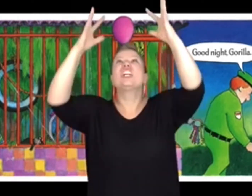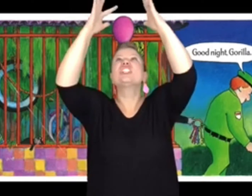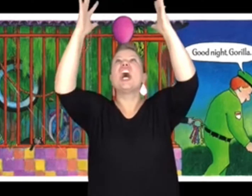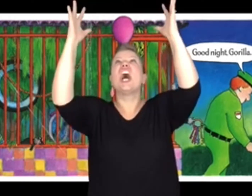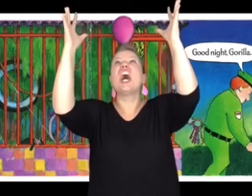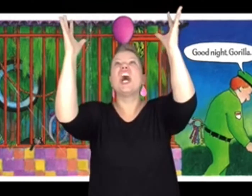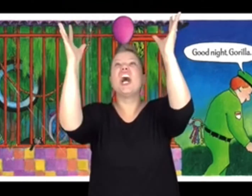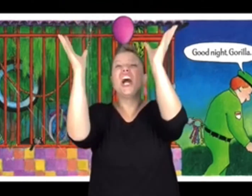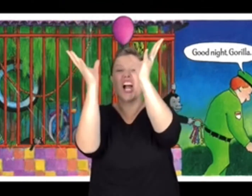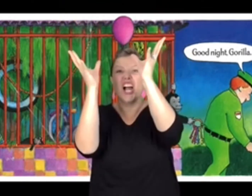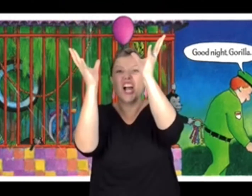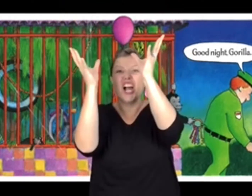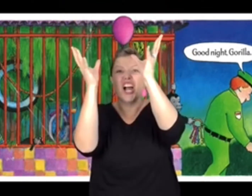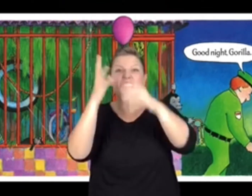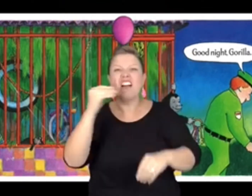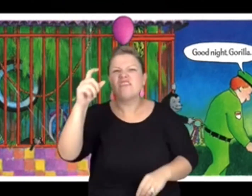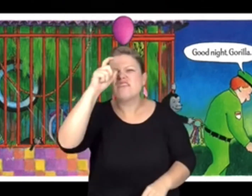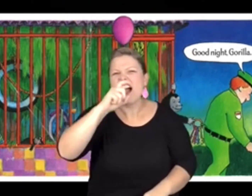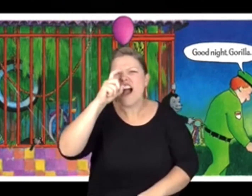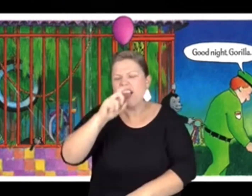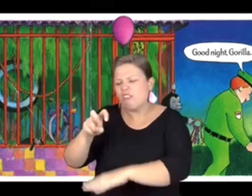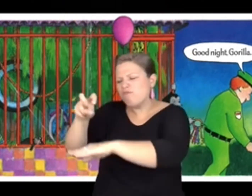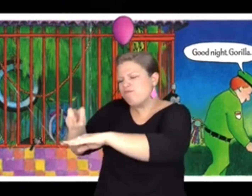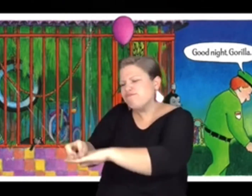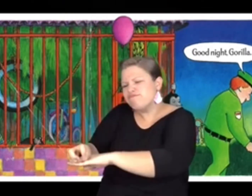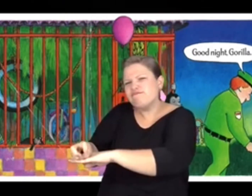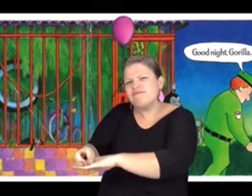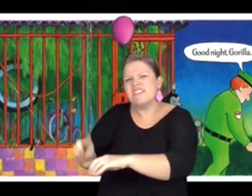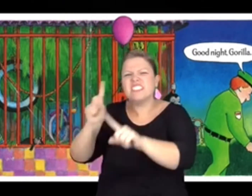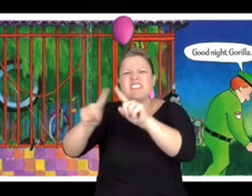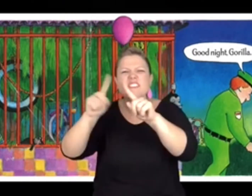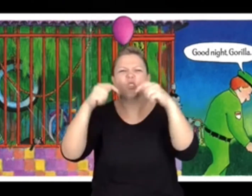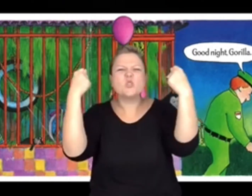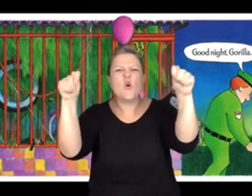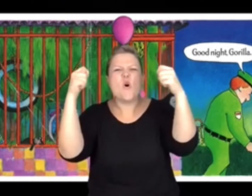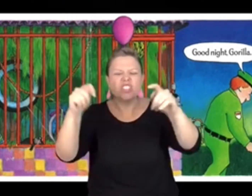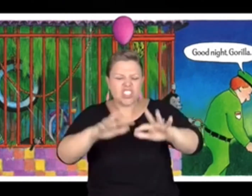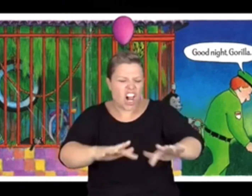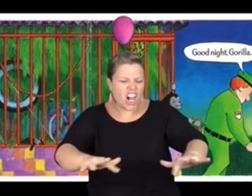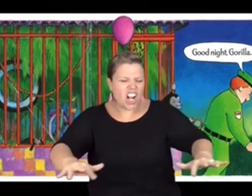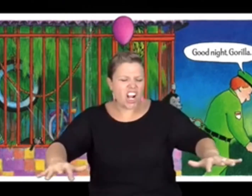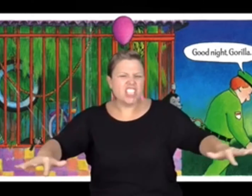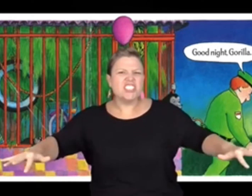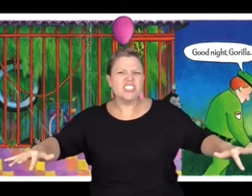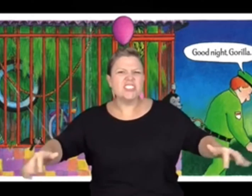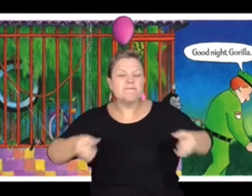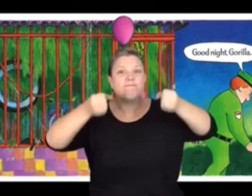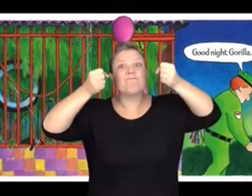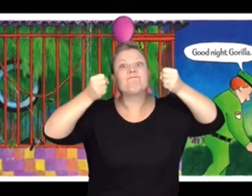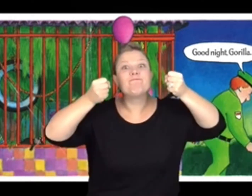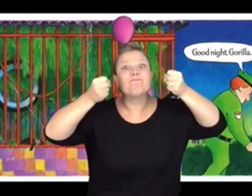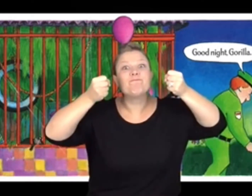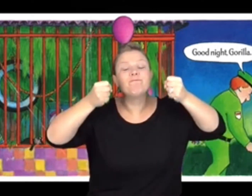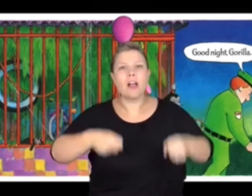a bundle of bananas. He had a little doll gorilla and different toys that were spread out in his